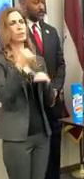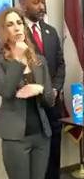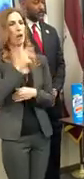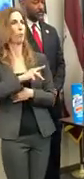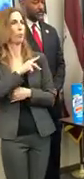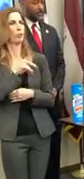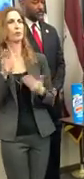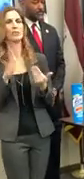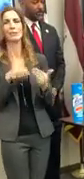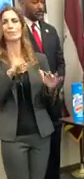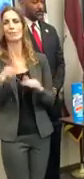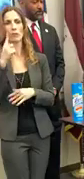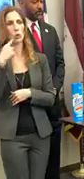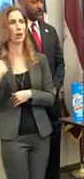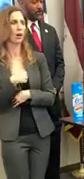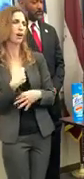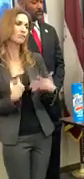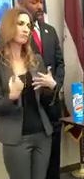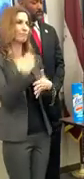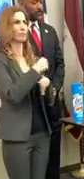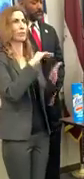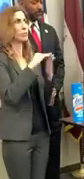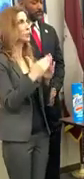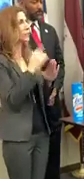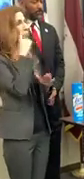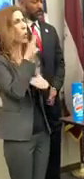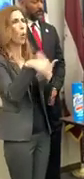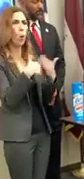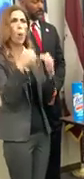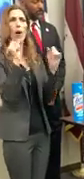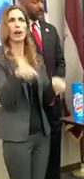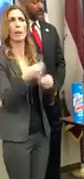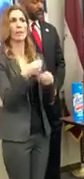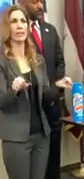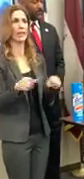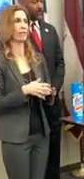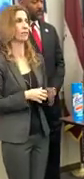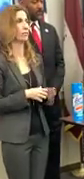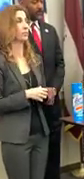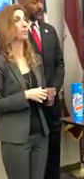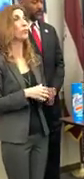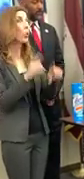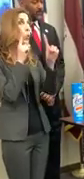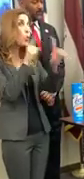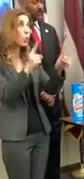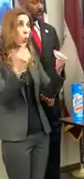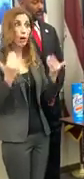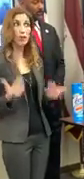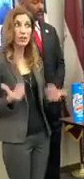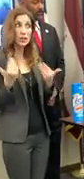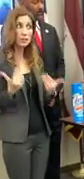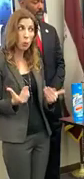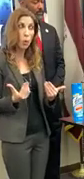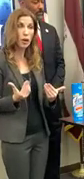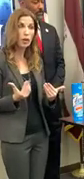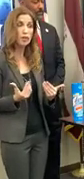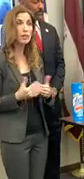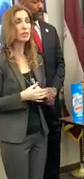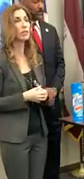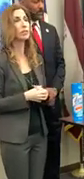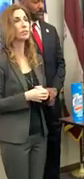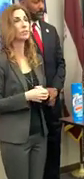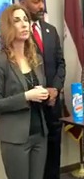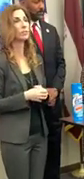personal convenience at this time so that we can keep everybody safe. The goal at this point is to keep